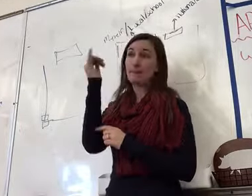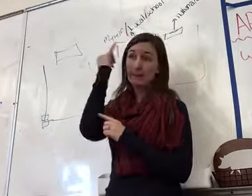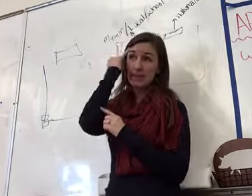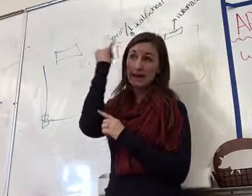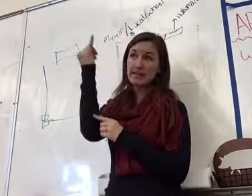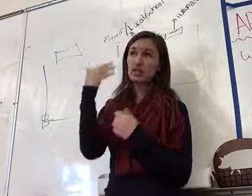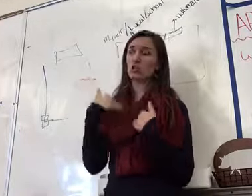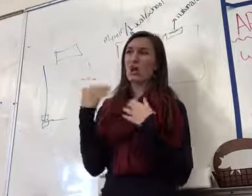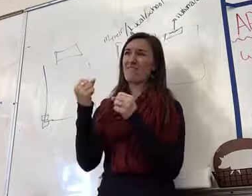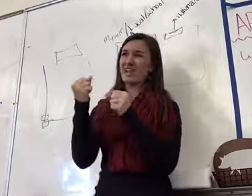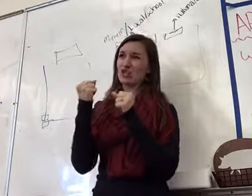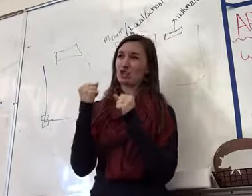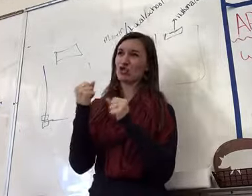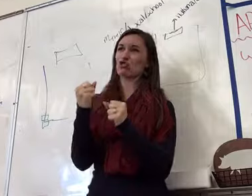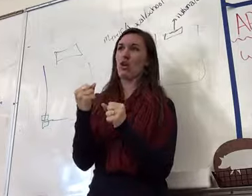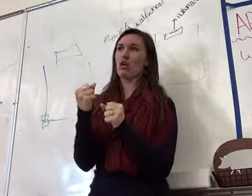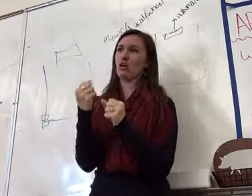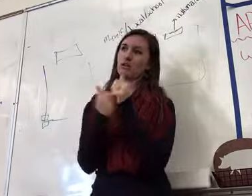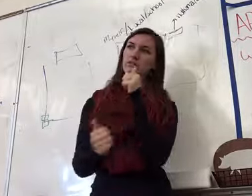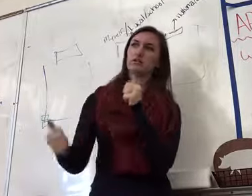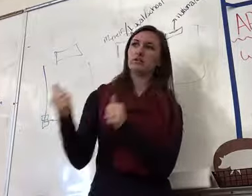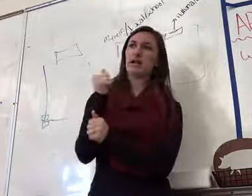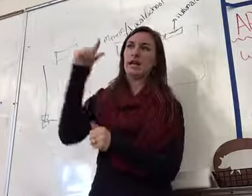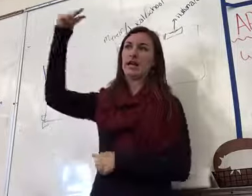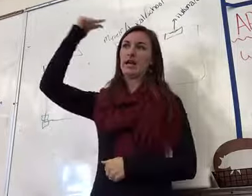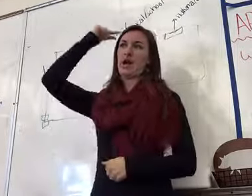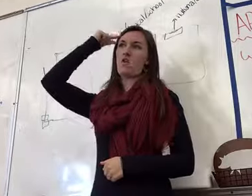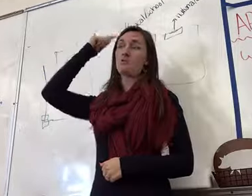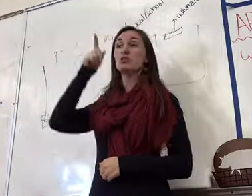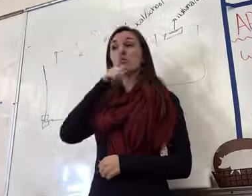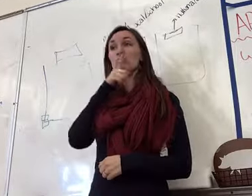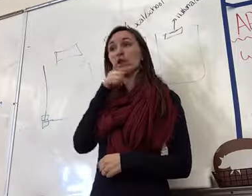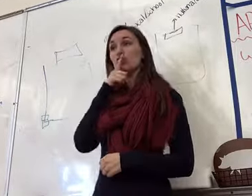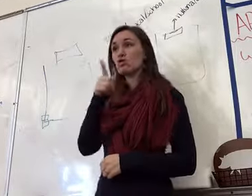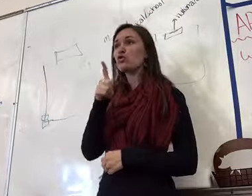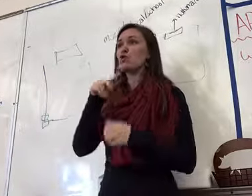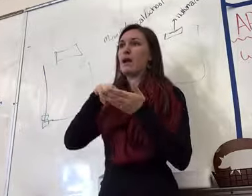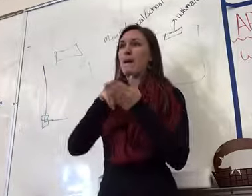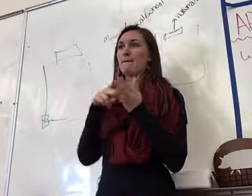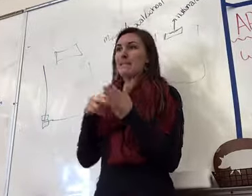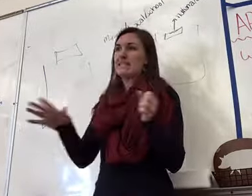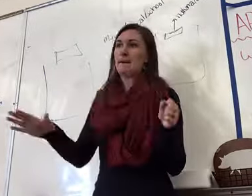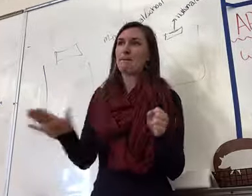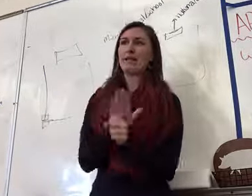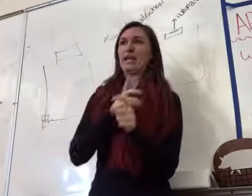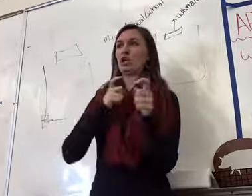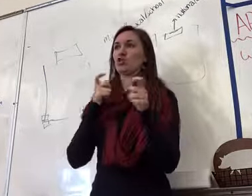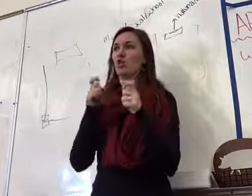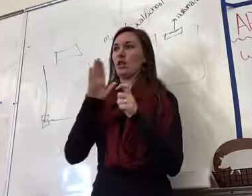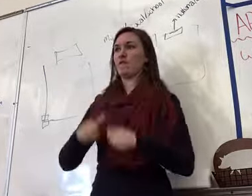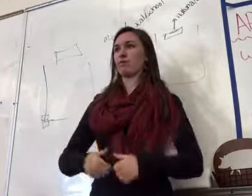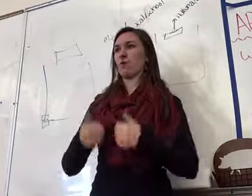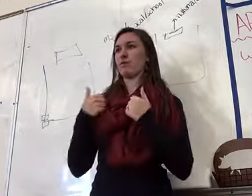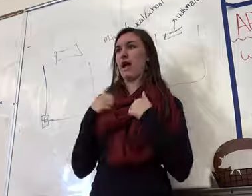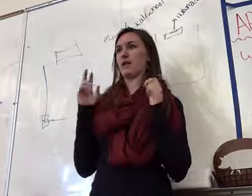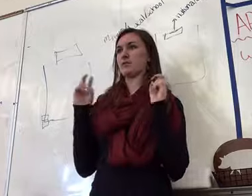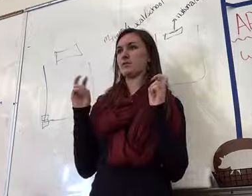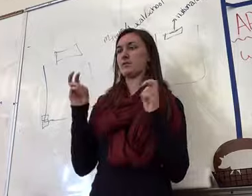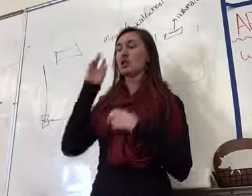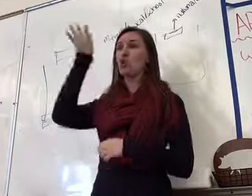government. In fact, real true federalism is complete control over most of your lives. The federal government, as in the national government,